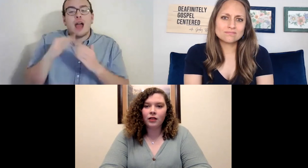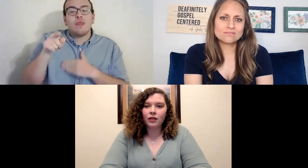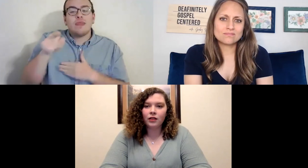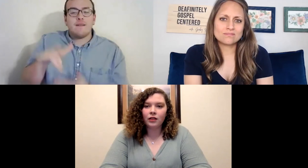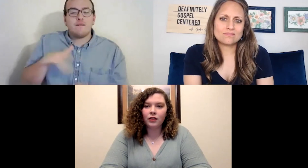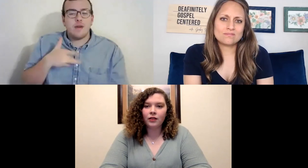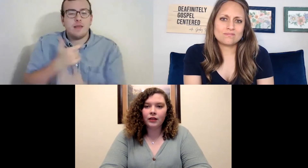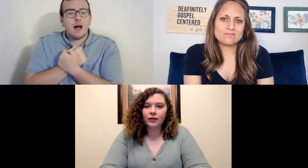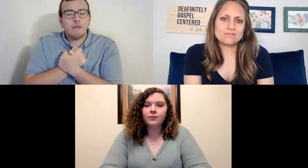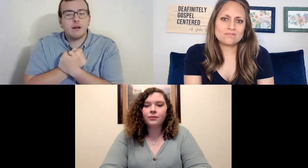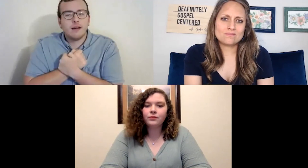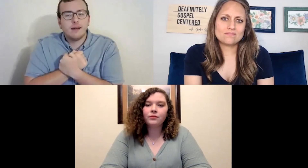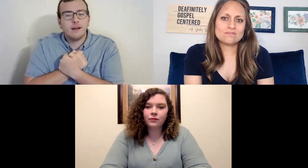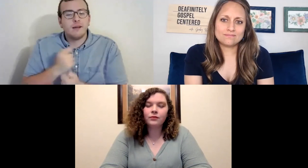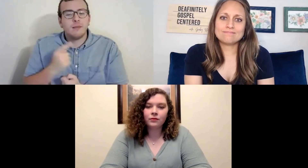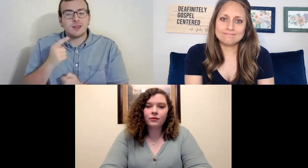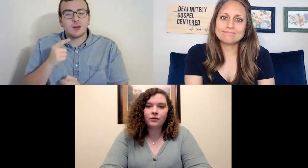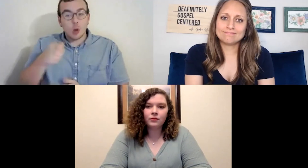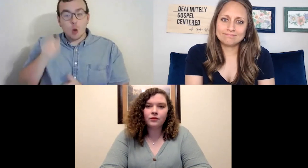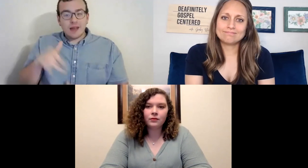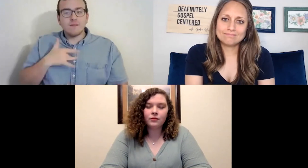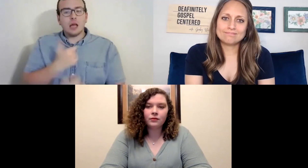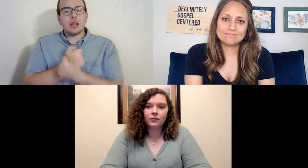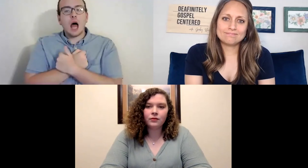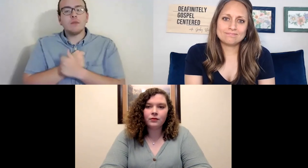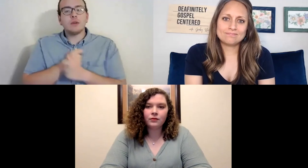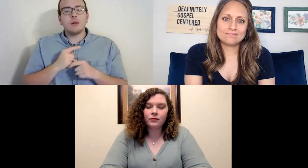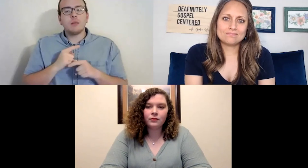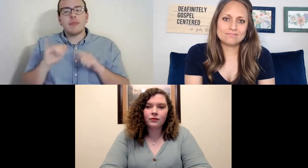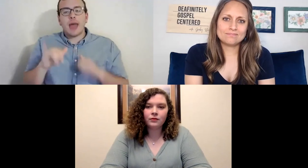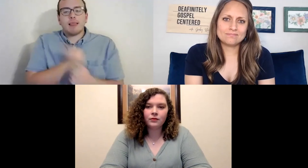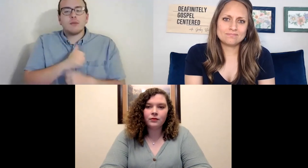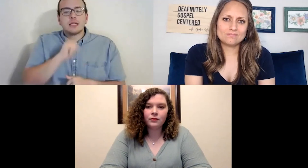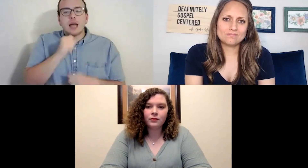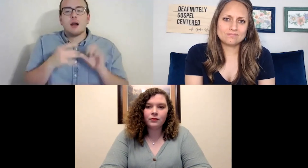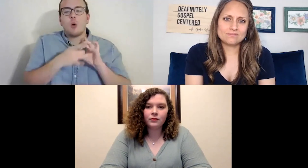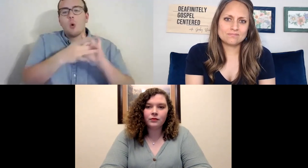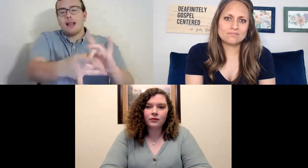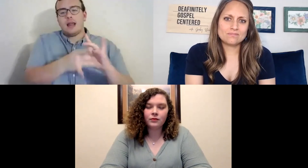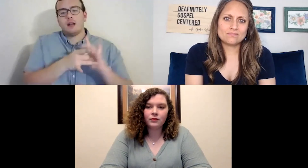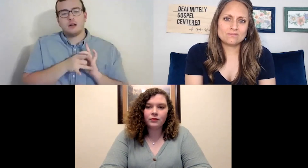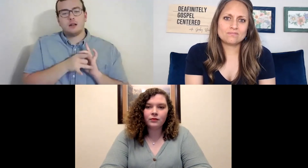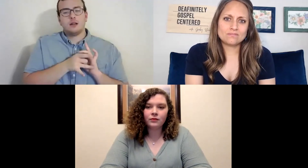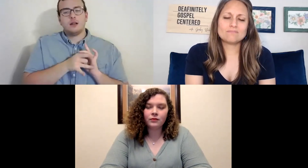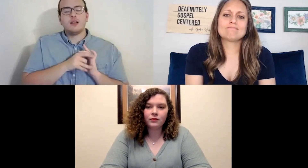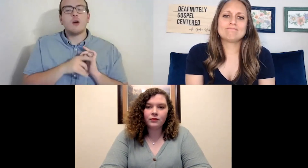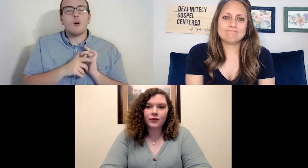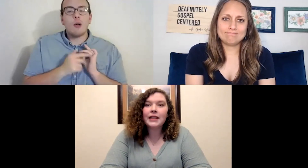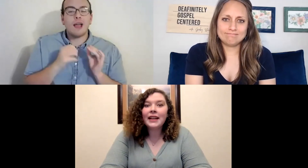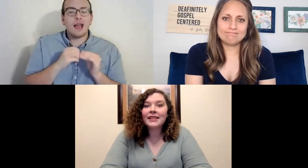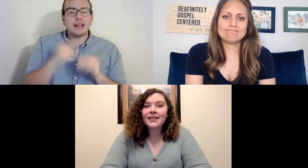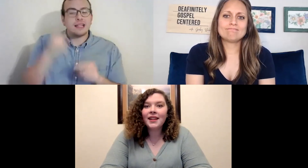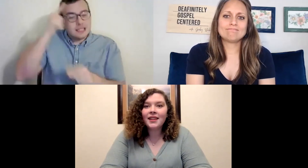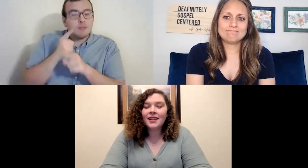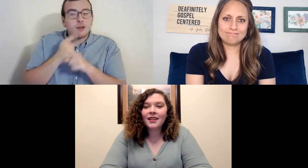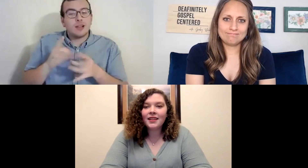Because sometimes how they feel love and how you feel love isn't correlated. Mm-hmm. You have to, you can't be selfish. You have to actually think about them as well